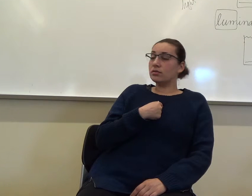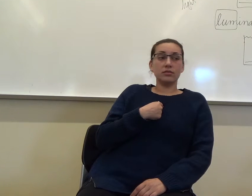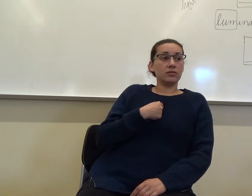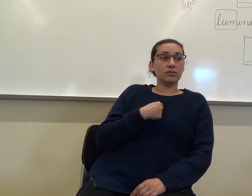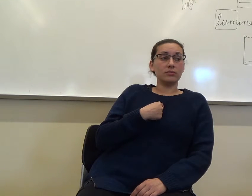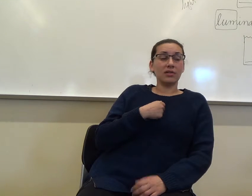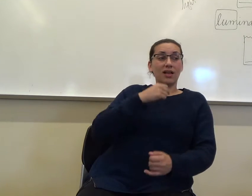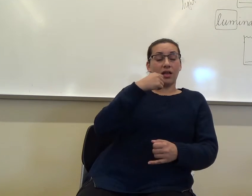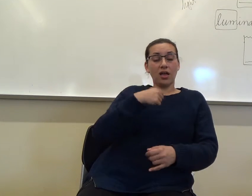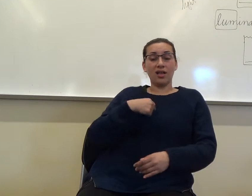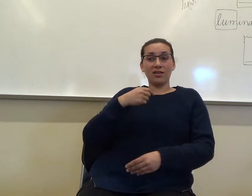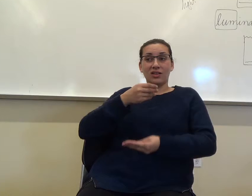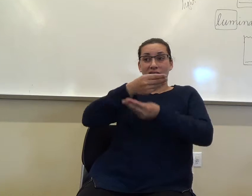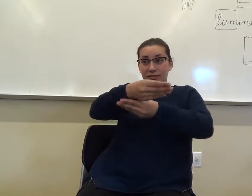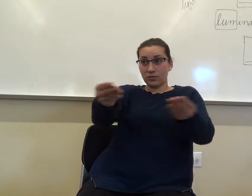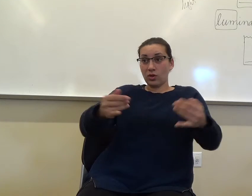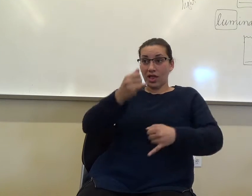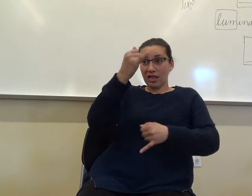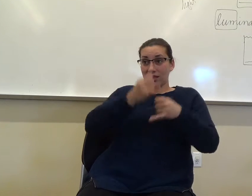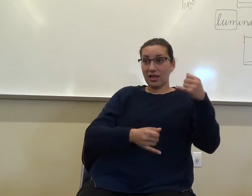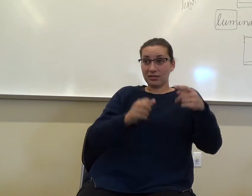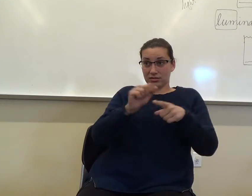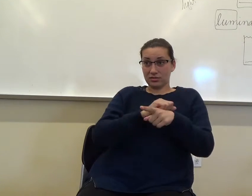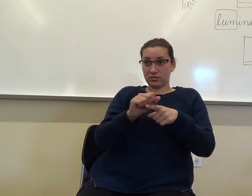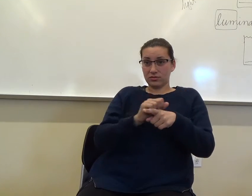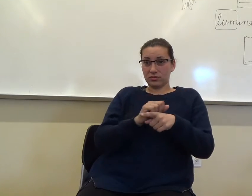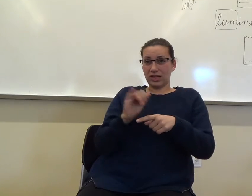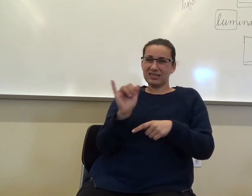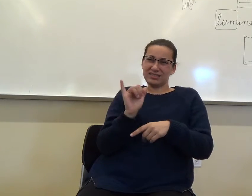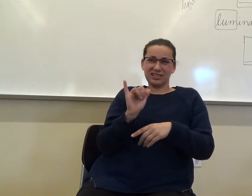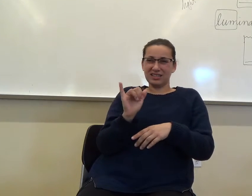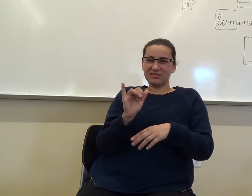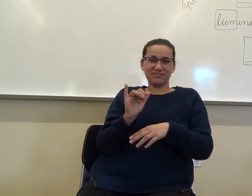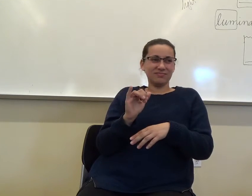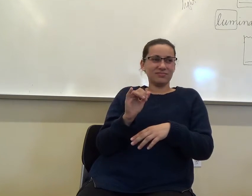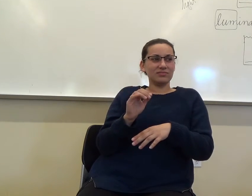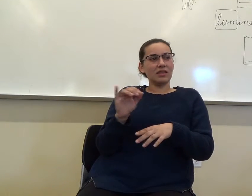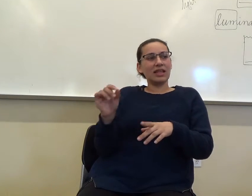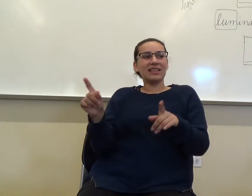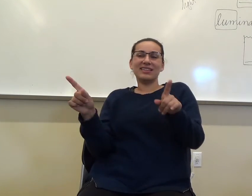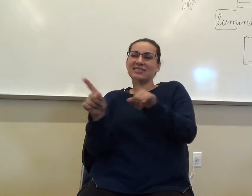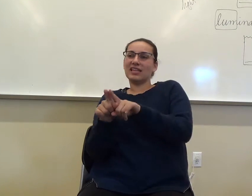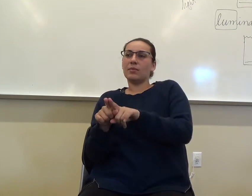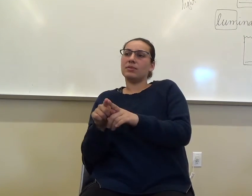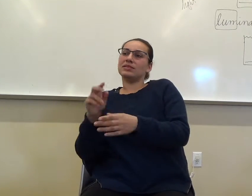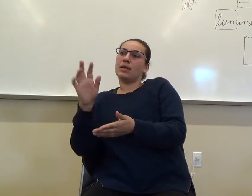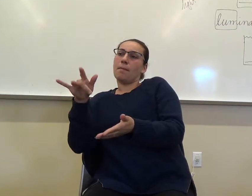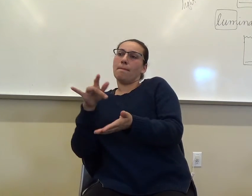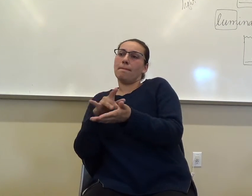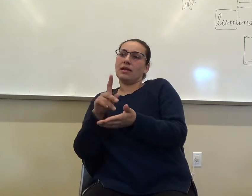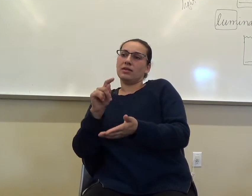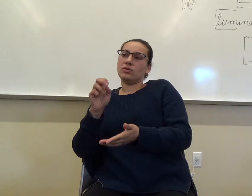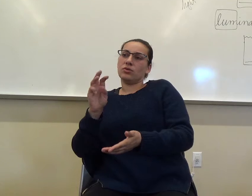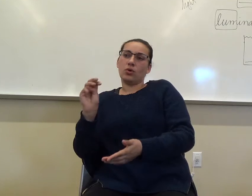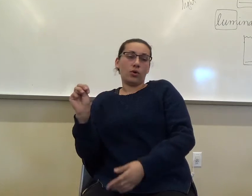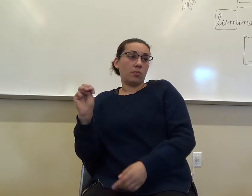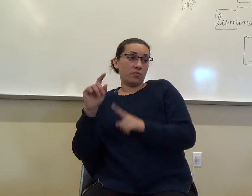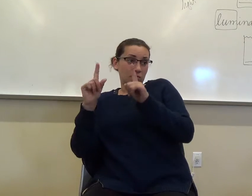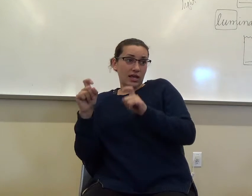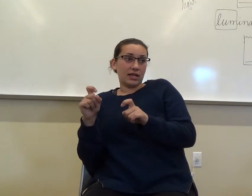exercise, which is similar to the midterm, on the last day of instruction, okay? But